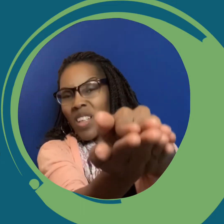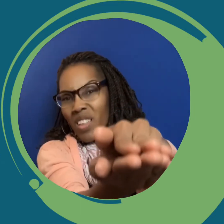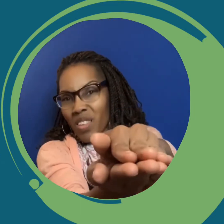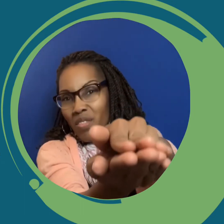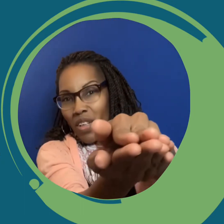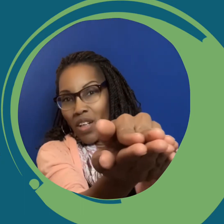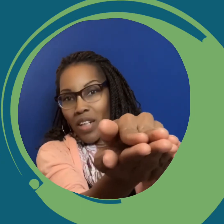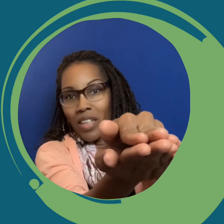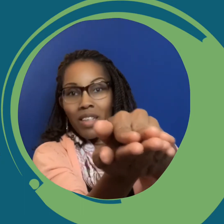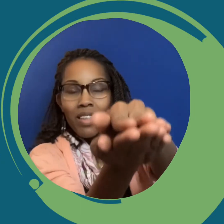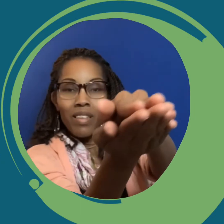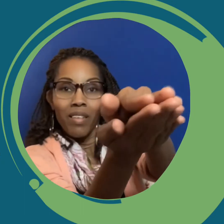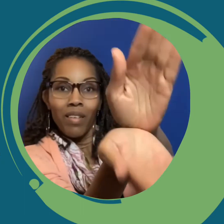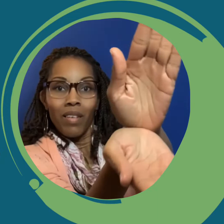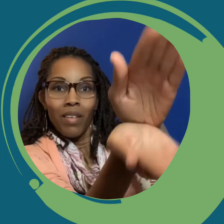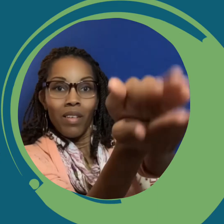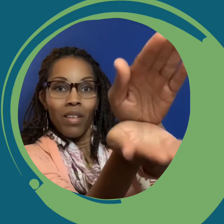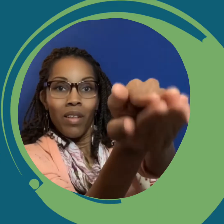There's a variant,